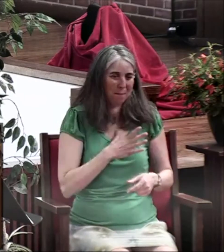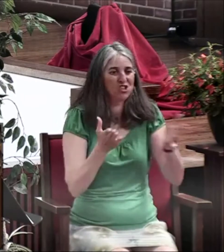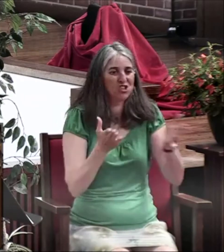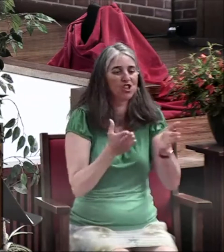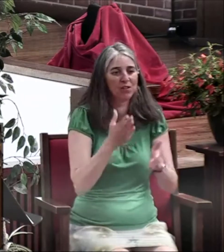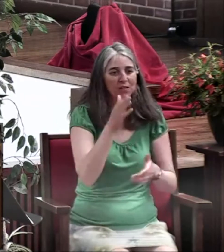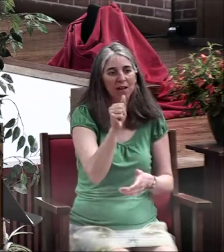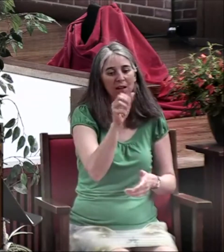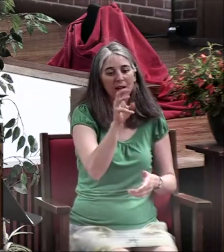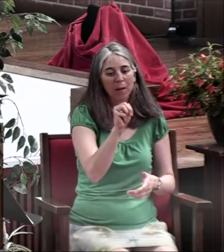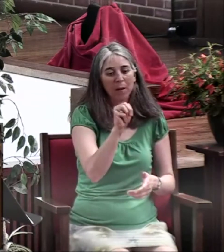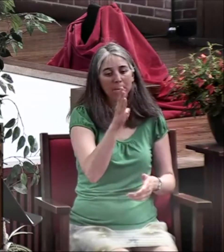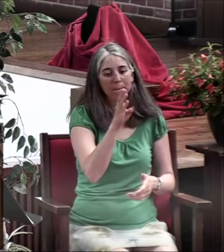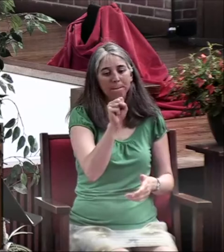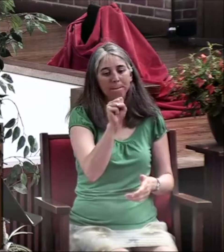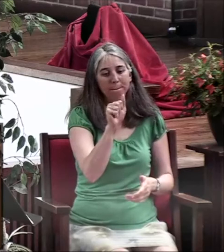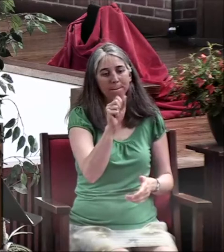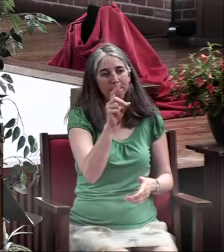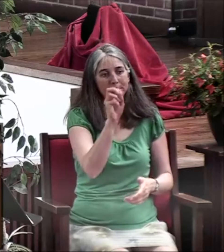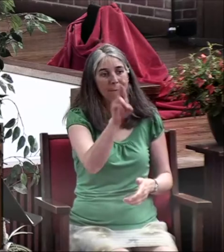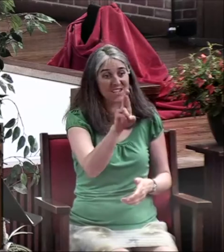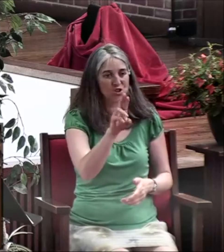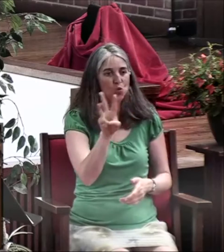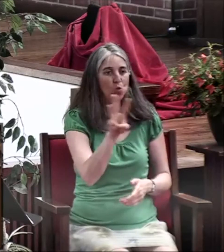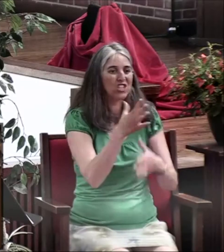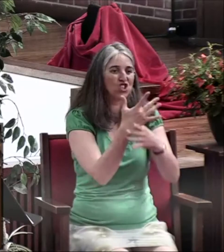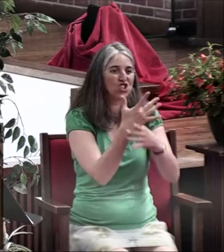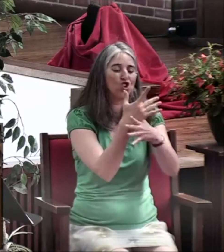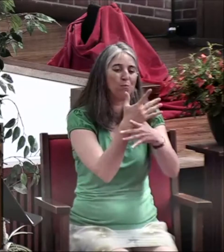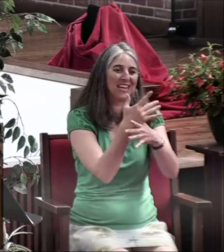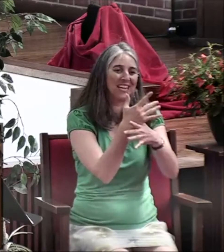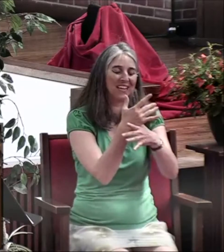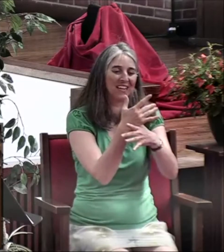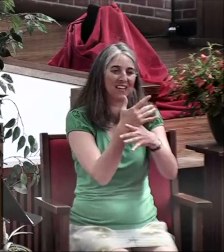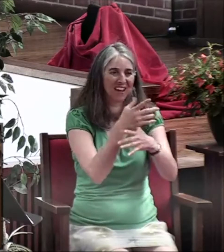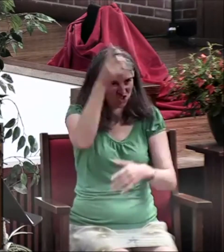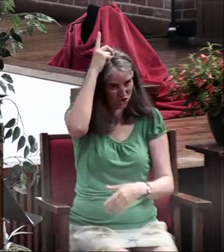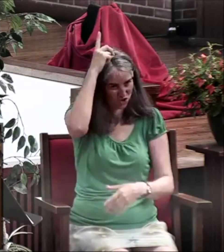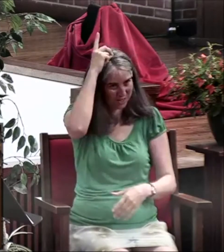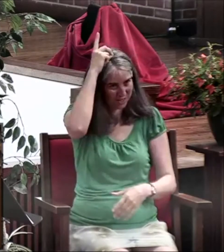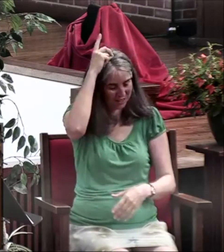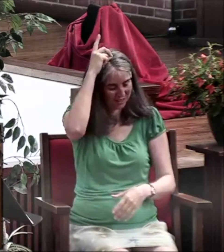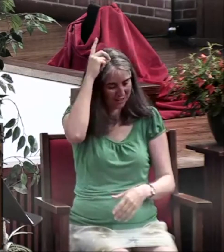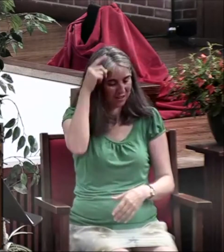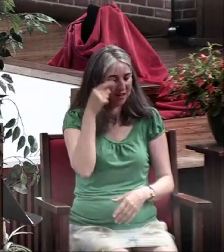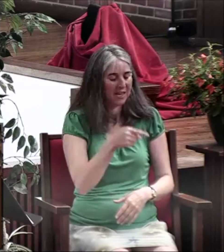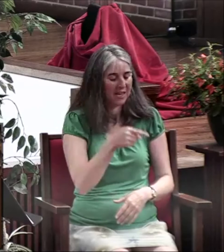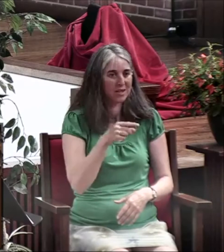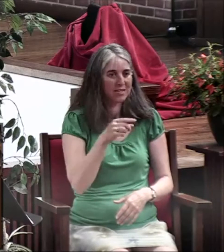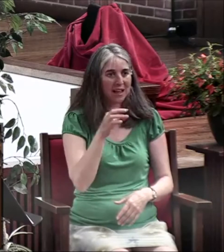ambassador to West Germany. He had served as the Federal Reserve chairman from Eisenhower to Reagan.